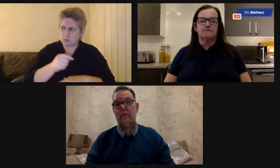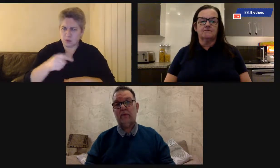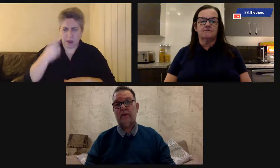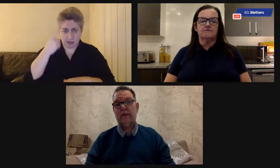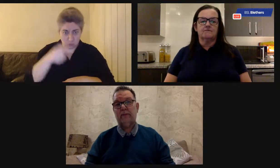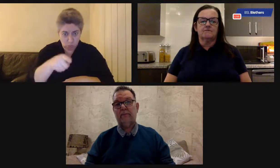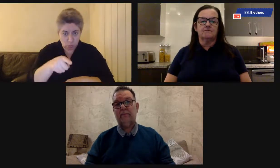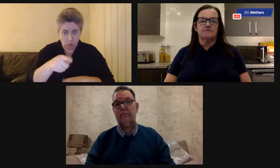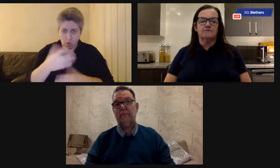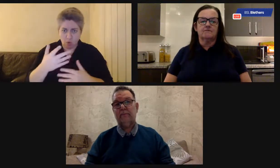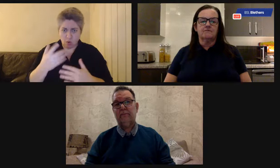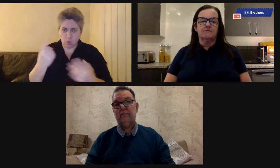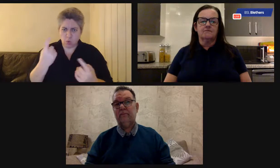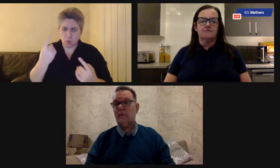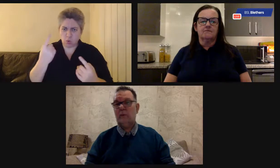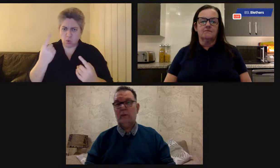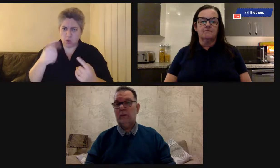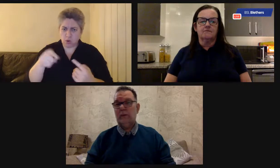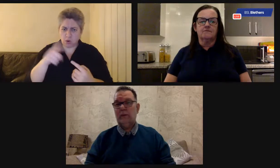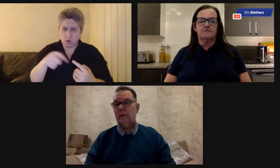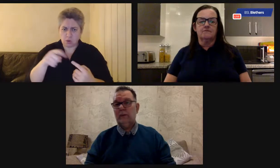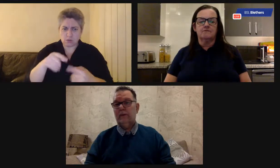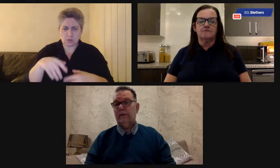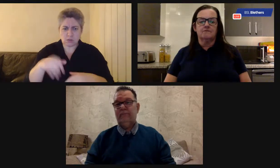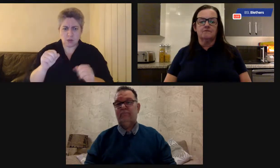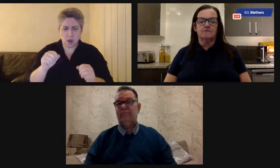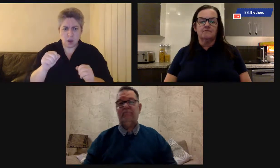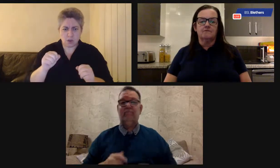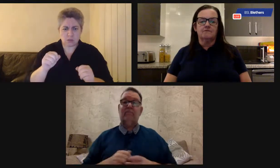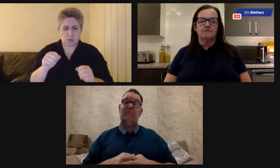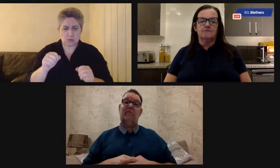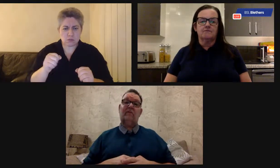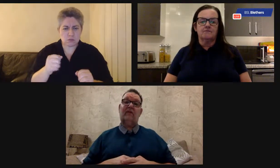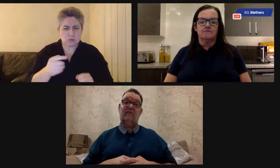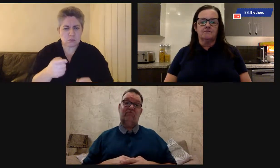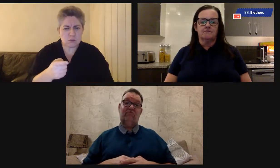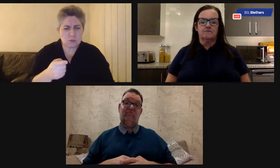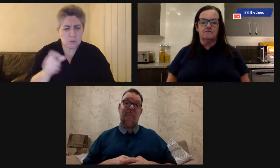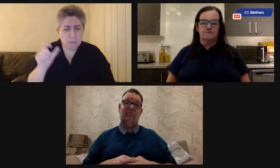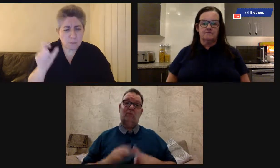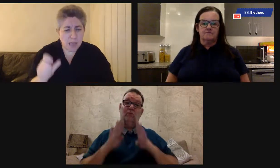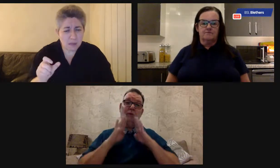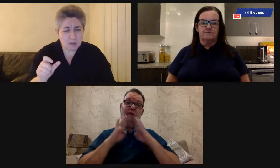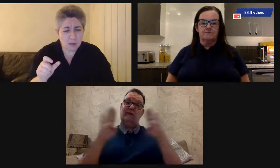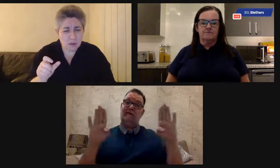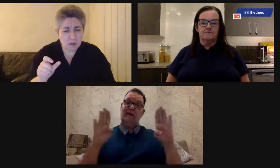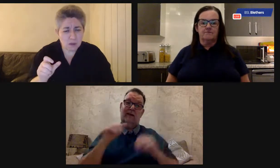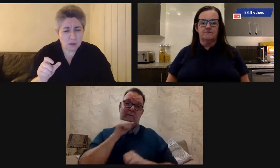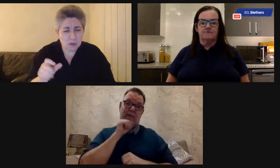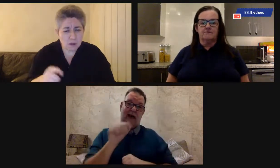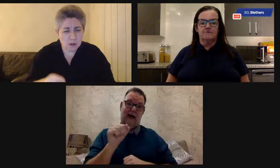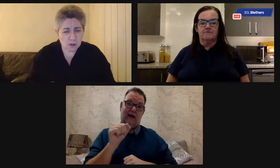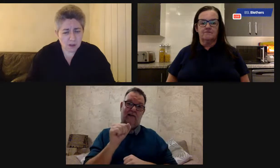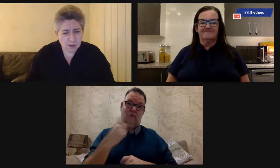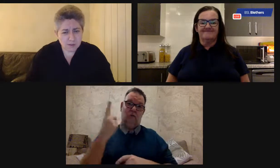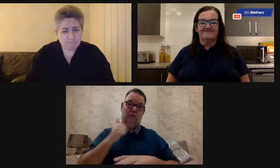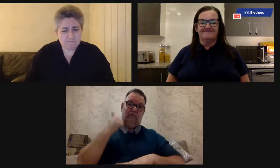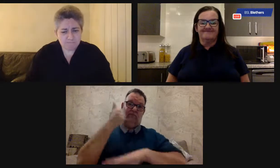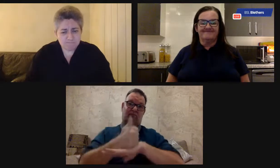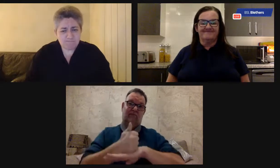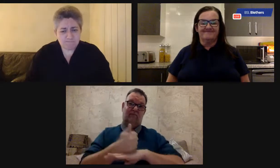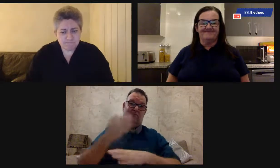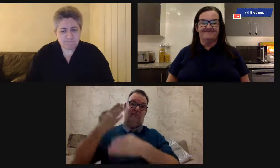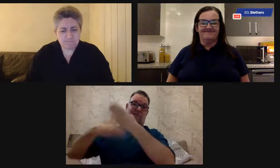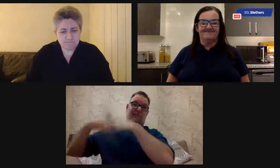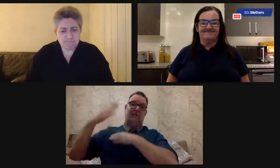now, could I again ask, was it your idea to set up? Where did this idea of this organisation? He